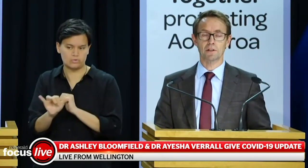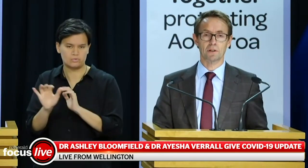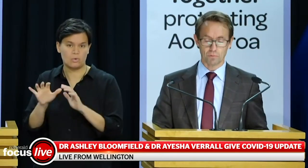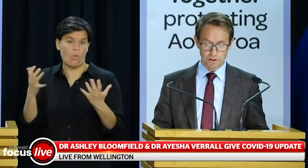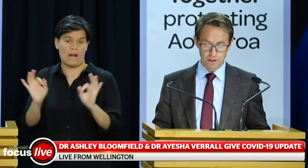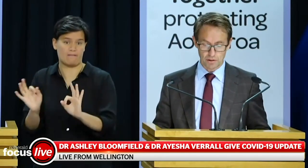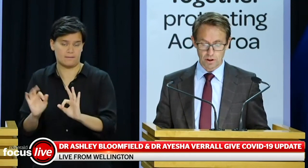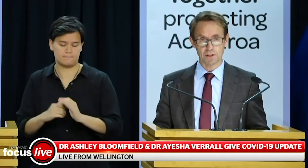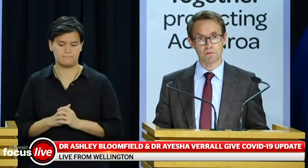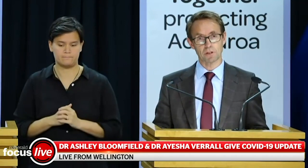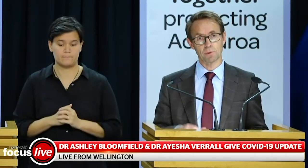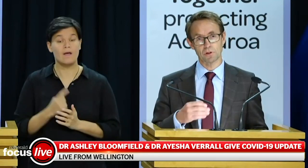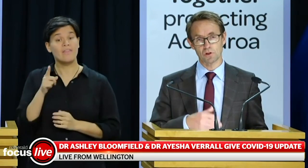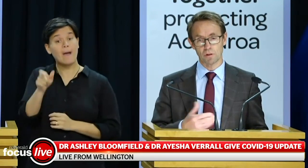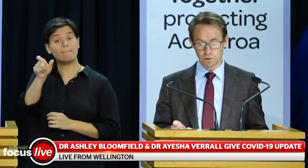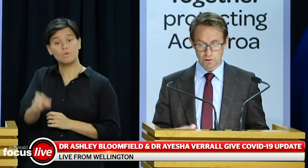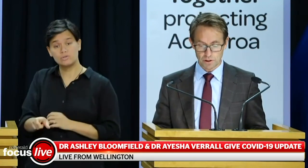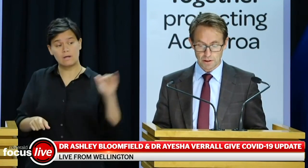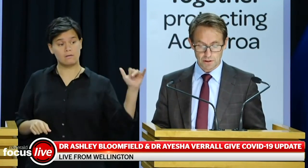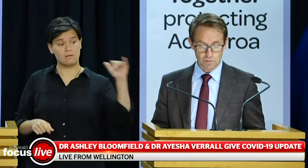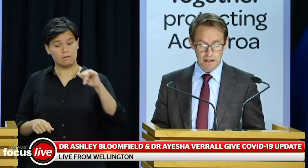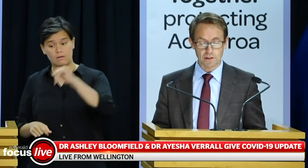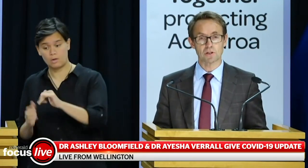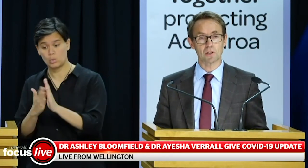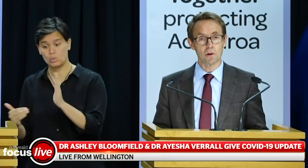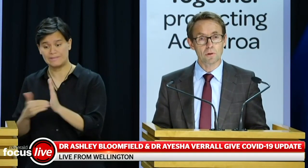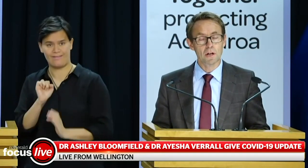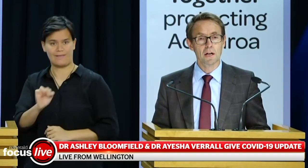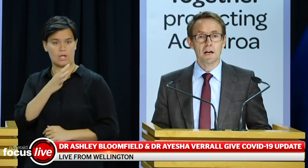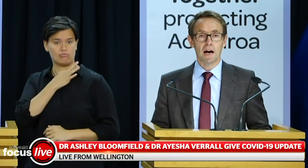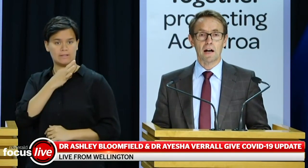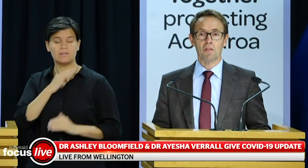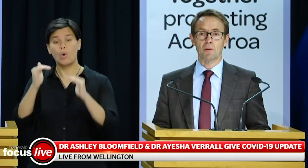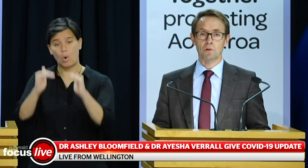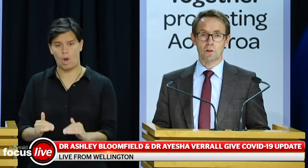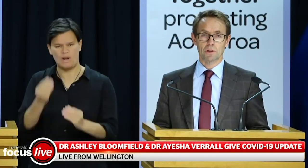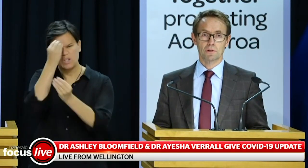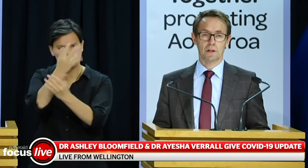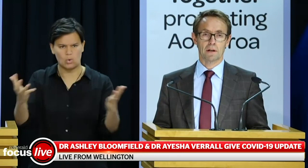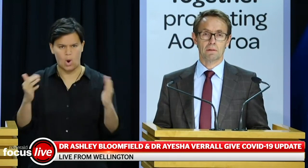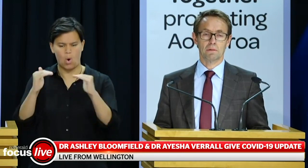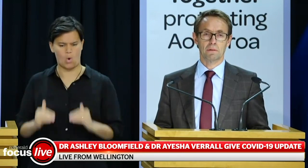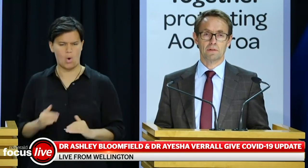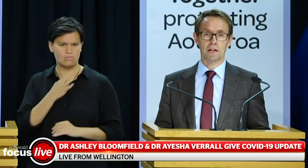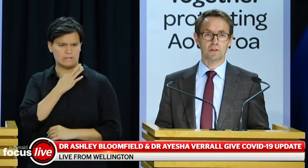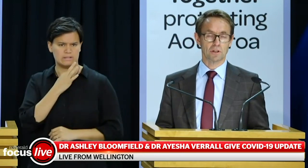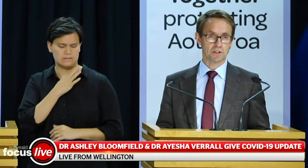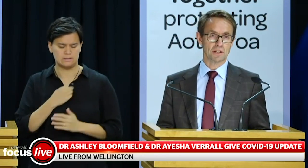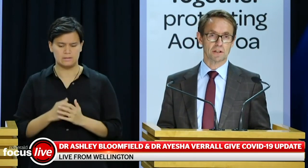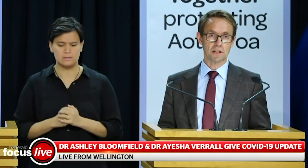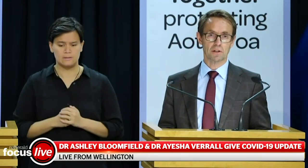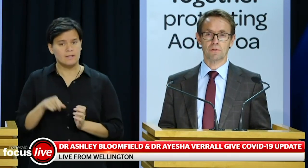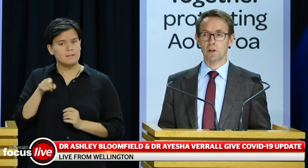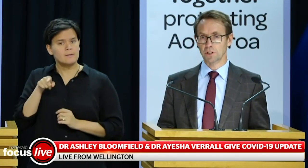have to date, the risk arising from this person's travel to New Zealand is regarded as low. They had